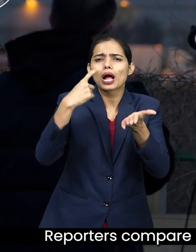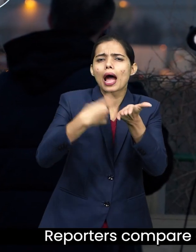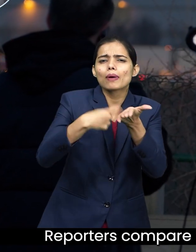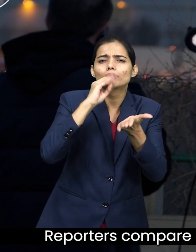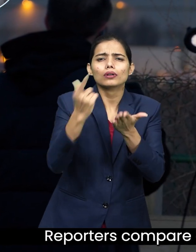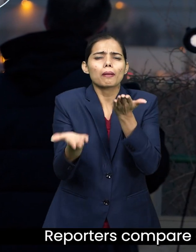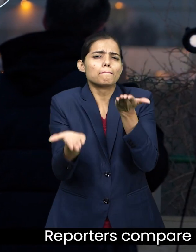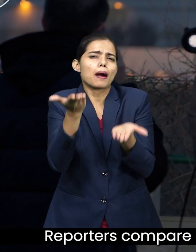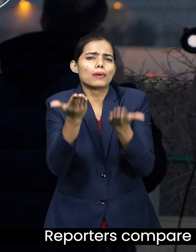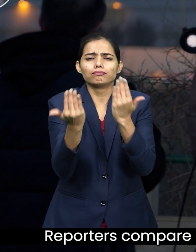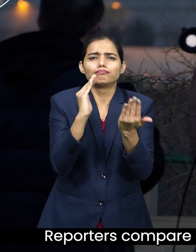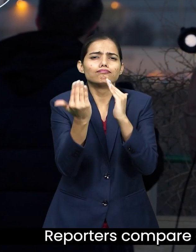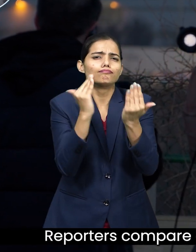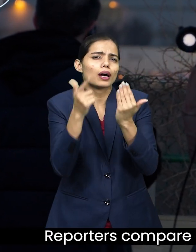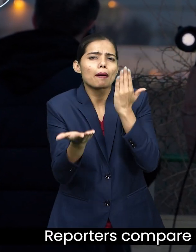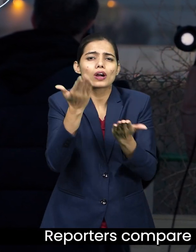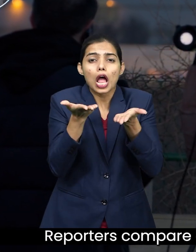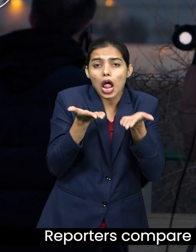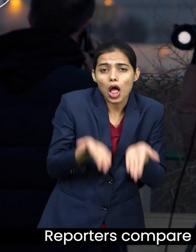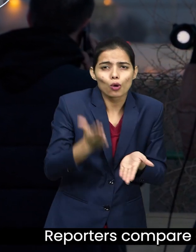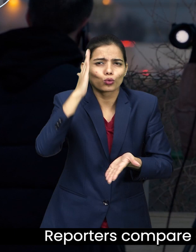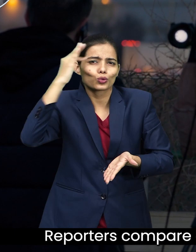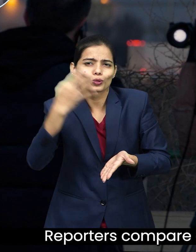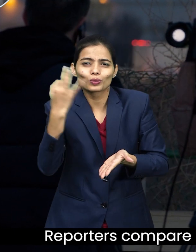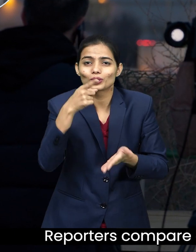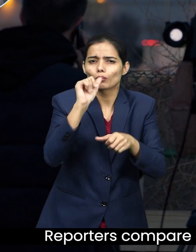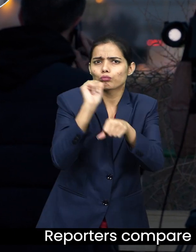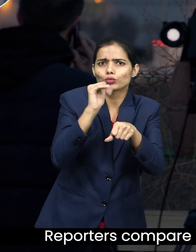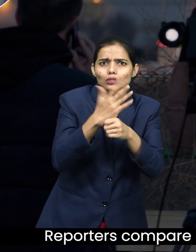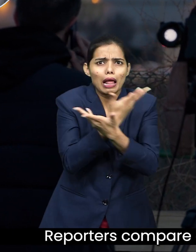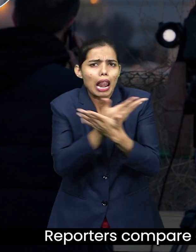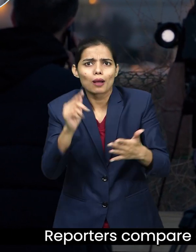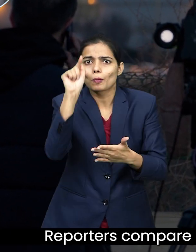Reporters compare current news with past events.